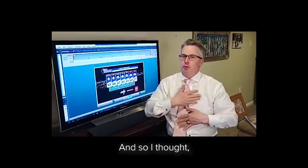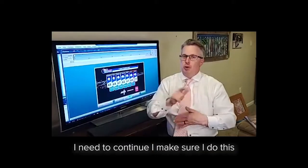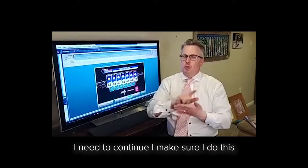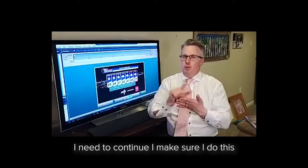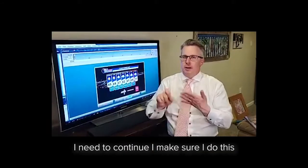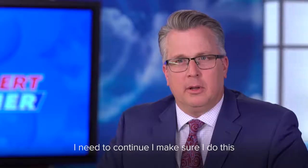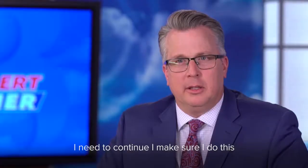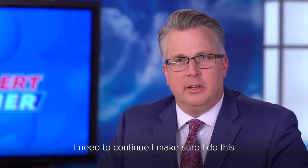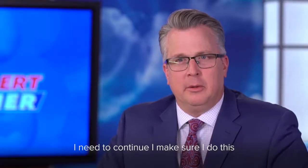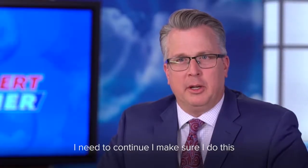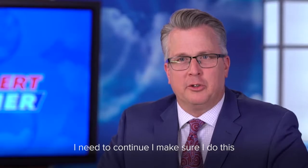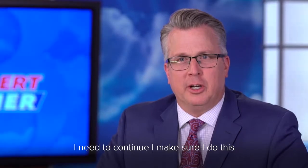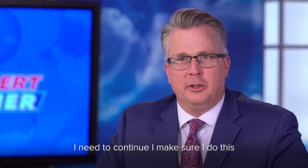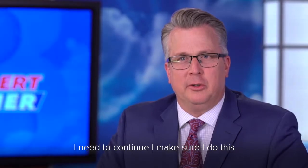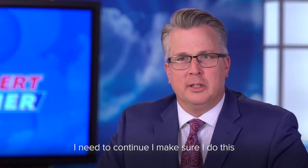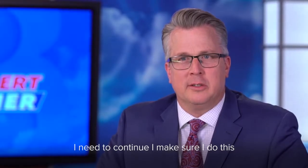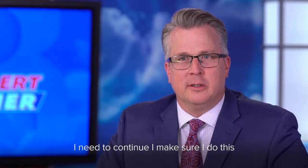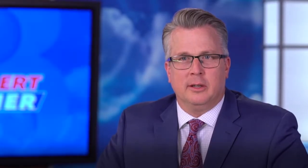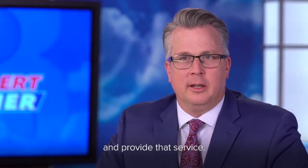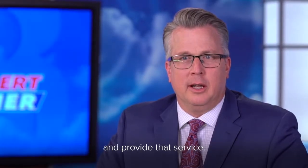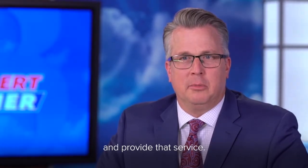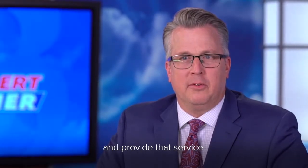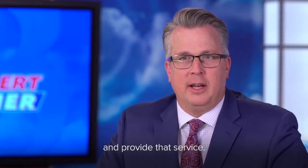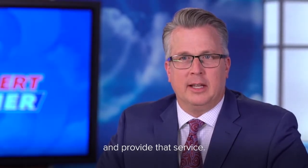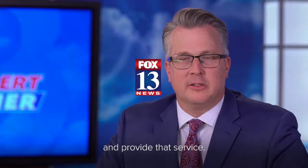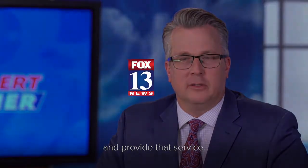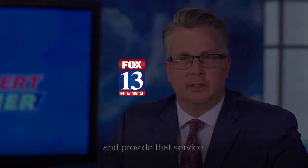I need to continue to make sure I do this and provide that service.